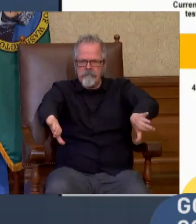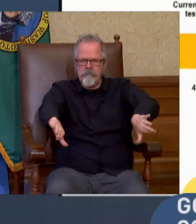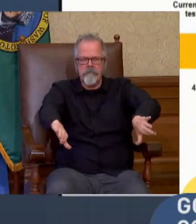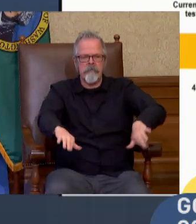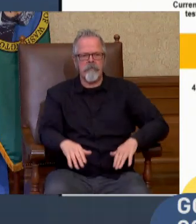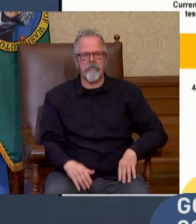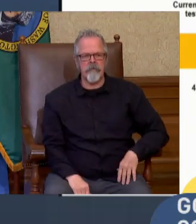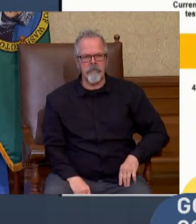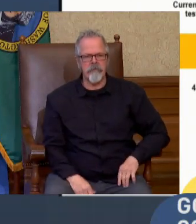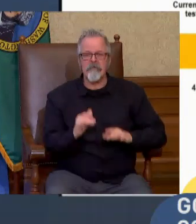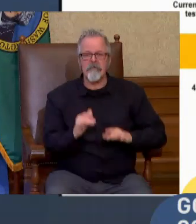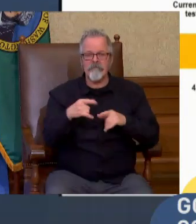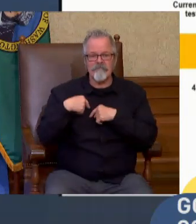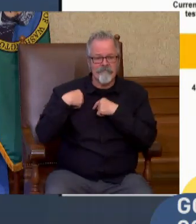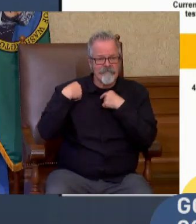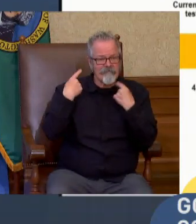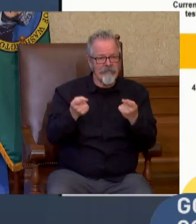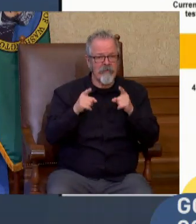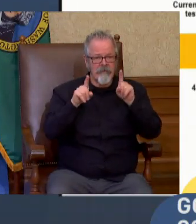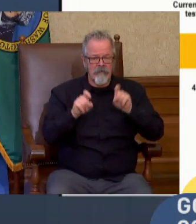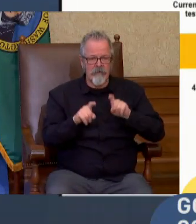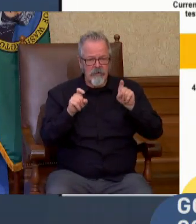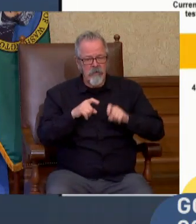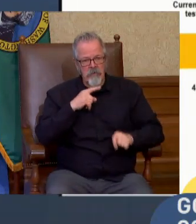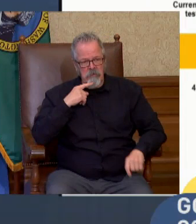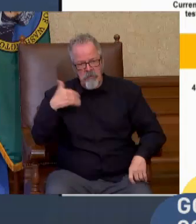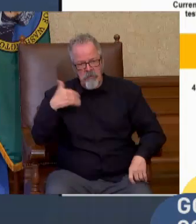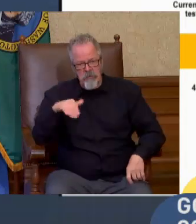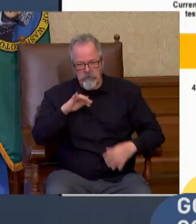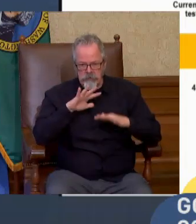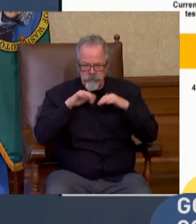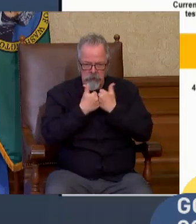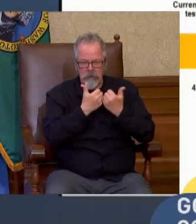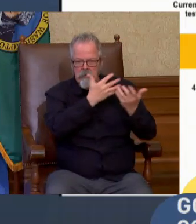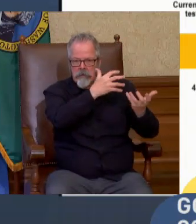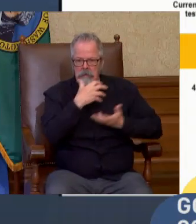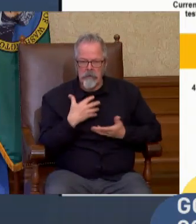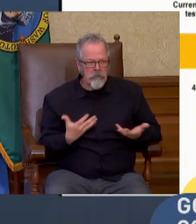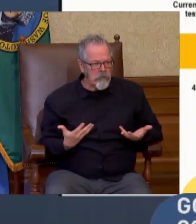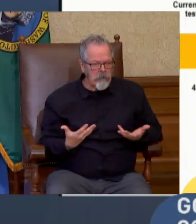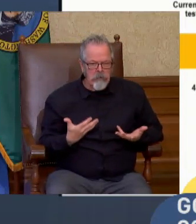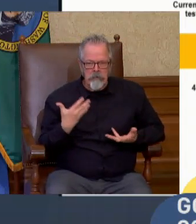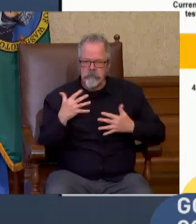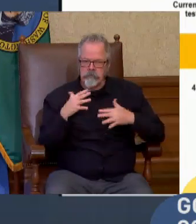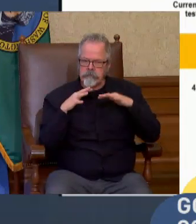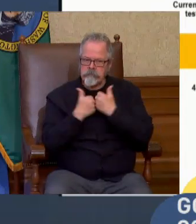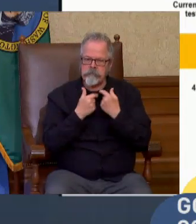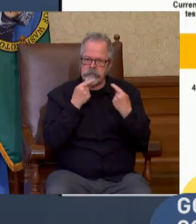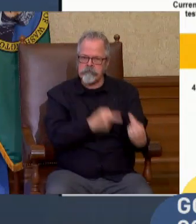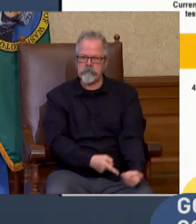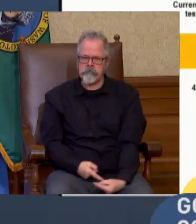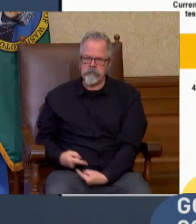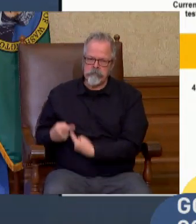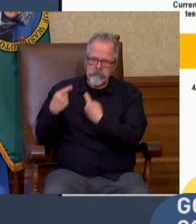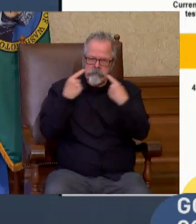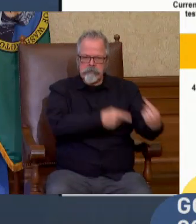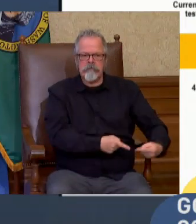slide, if you look at the bar graph in the lower left-hand corner, the beige and kind of tan graphs,